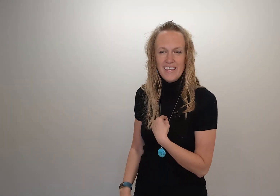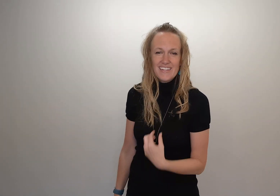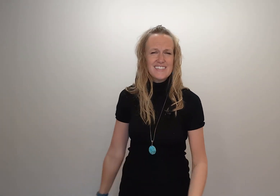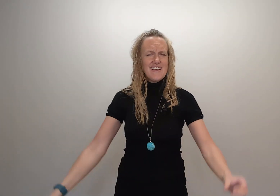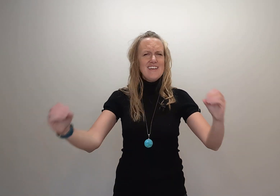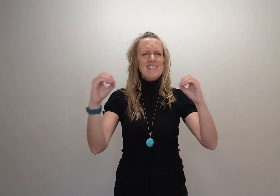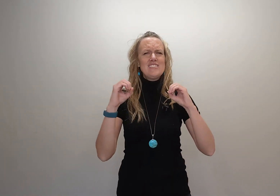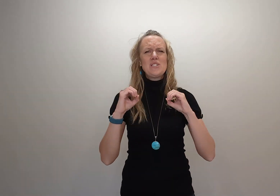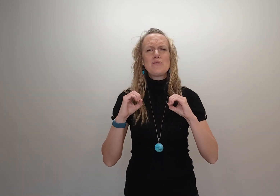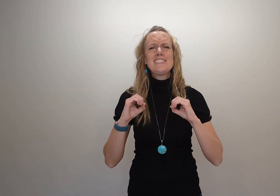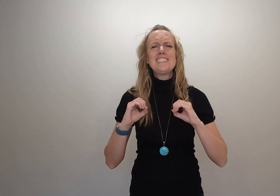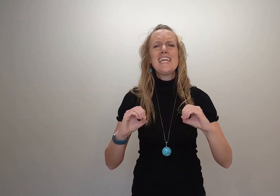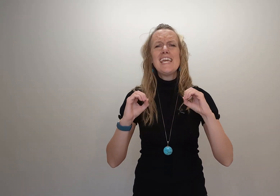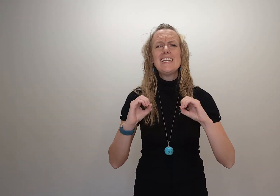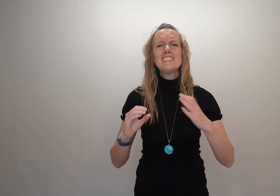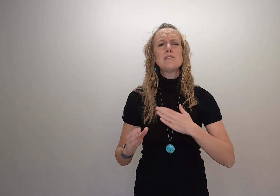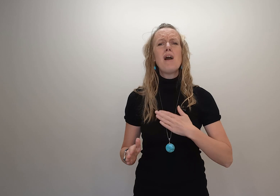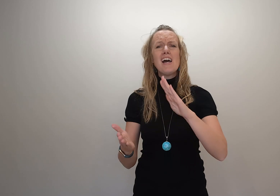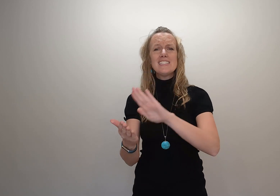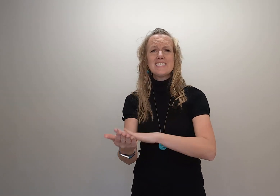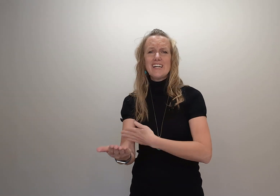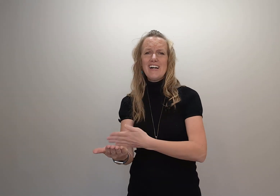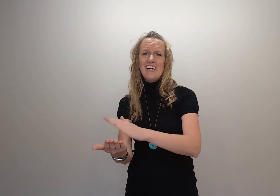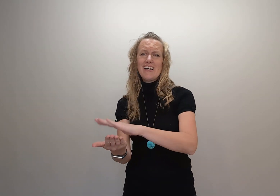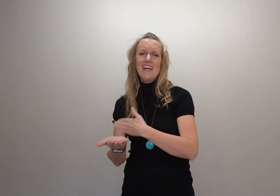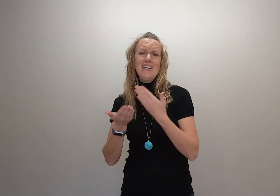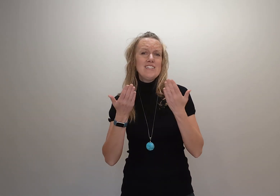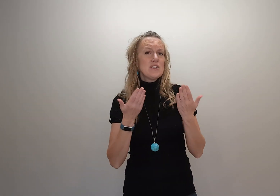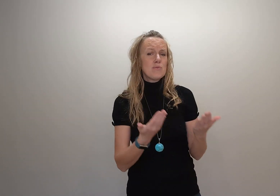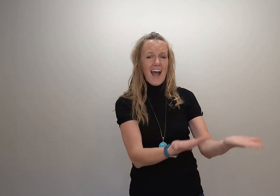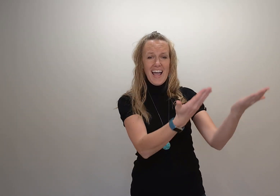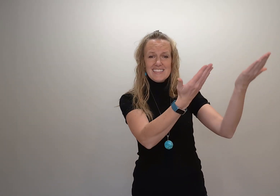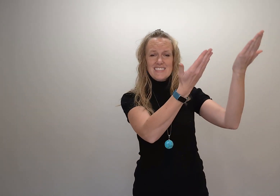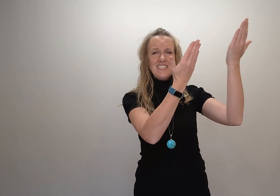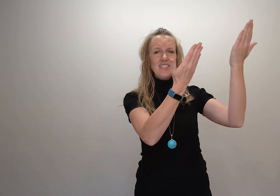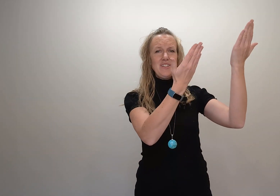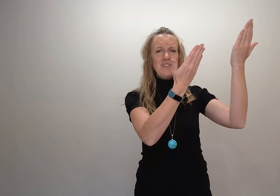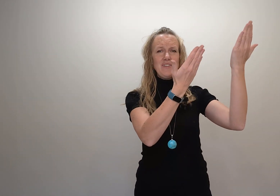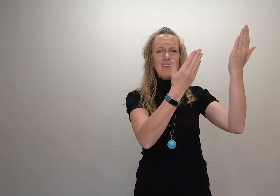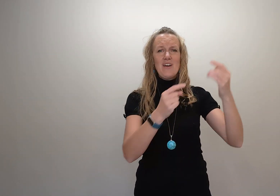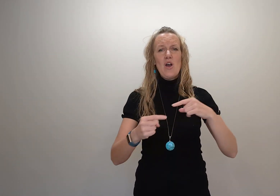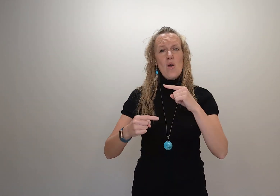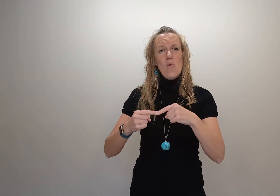bridge. So teach my song to rise to you